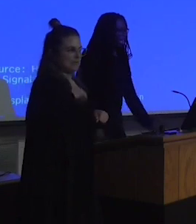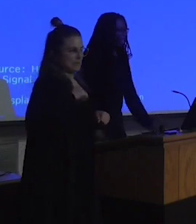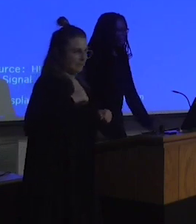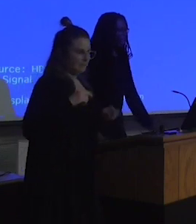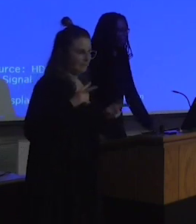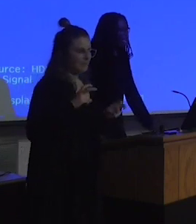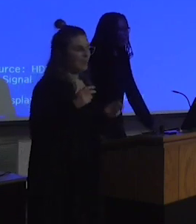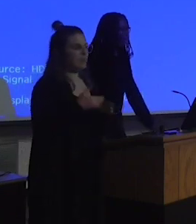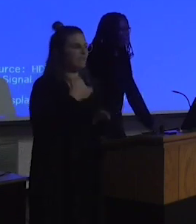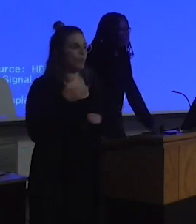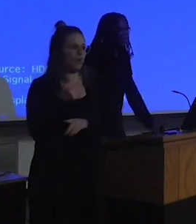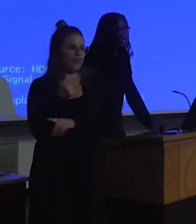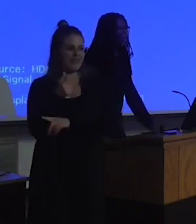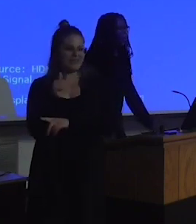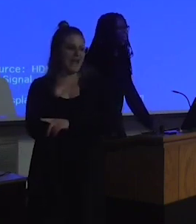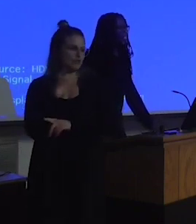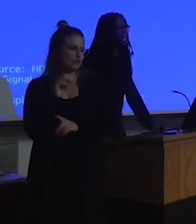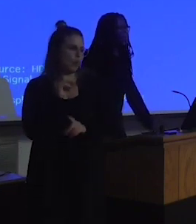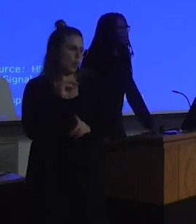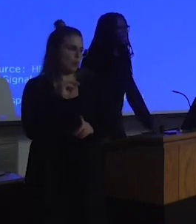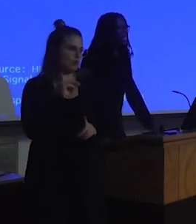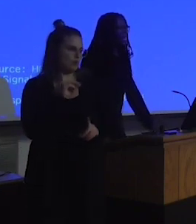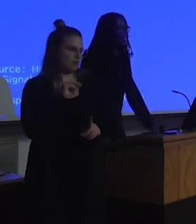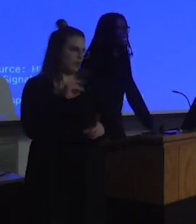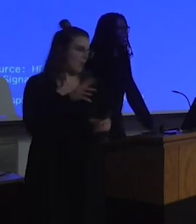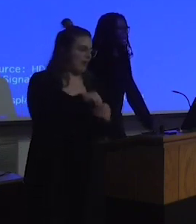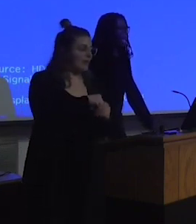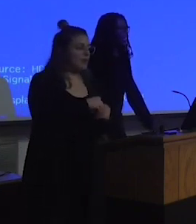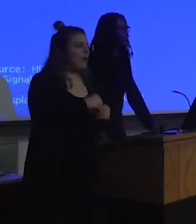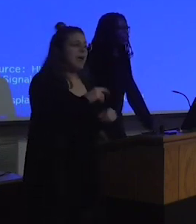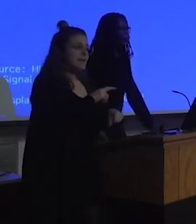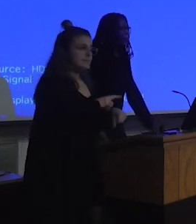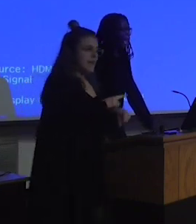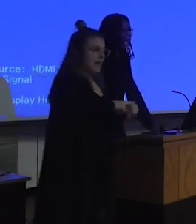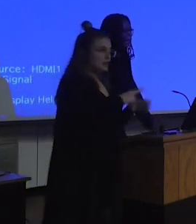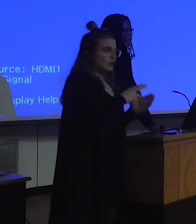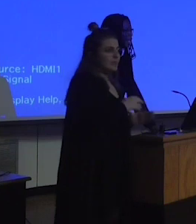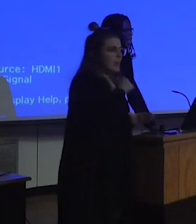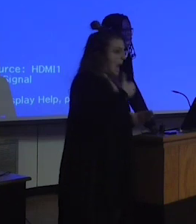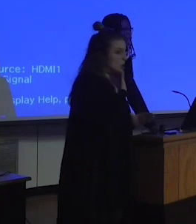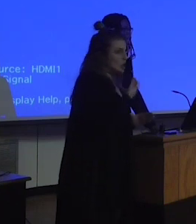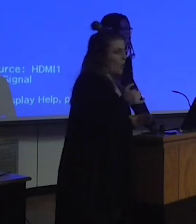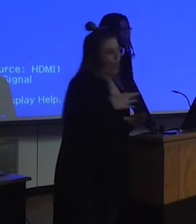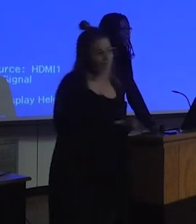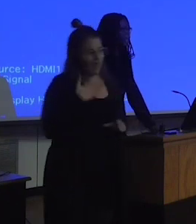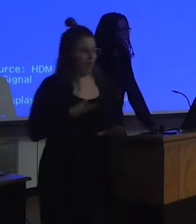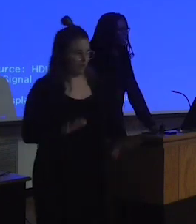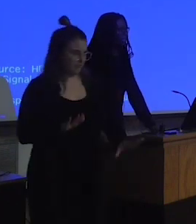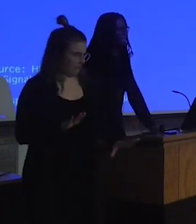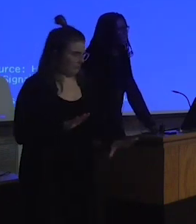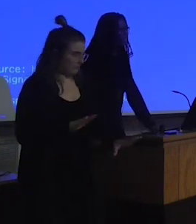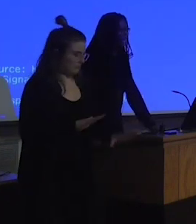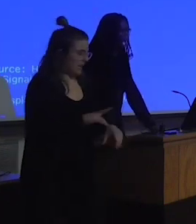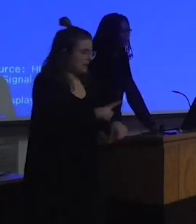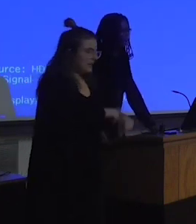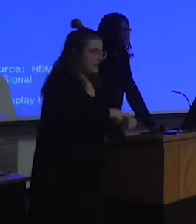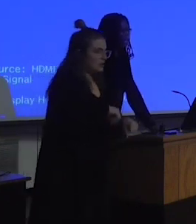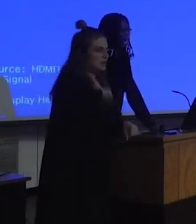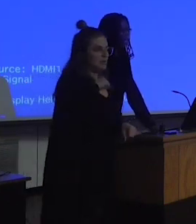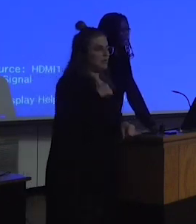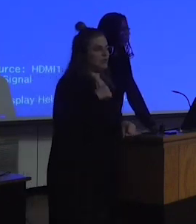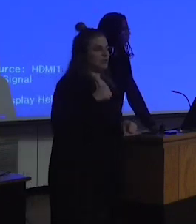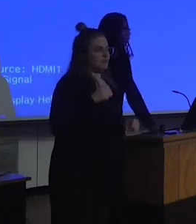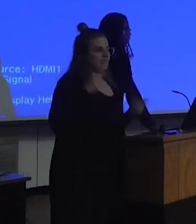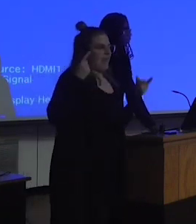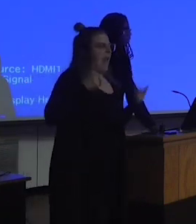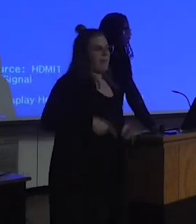the gastro qualifier on it. I don't want to characterize nationalism as good or bad. Nationalism is just simply a thing that happened,